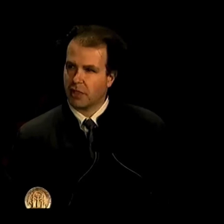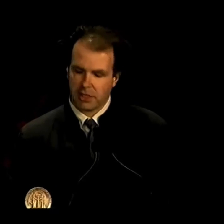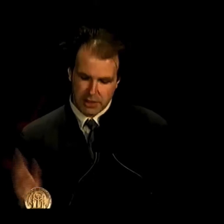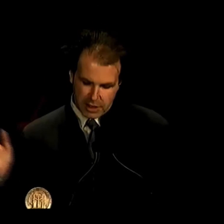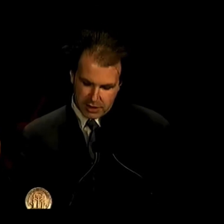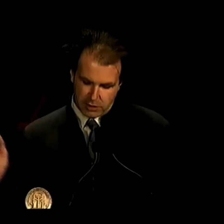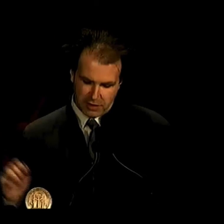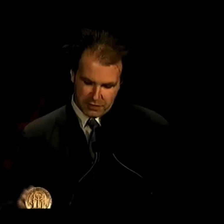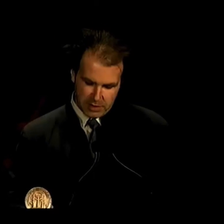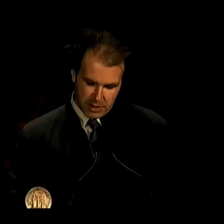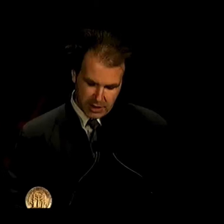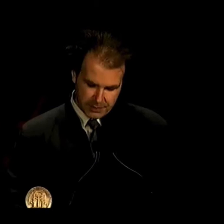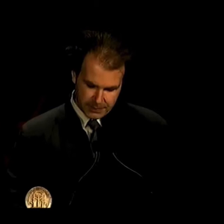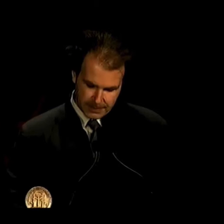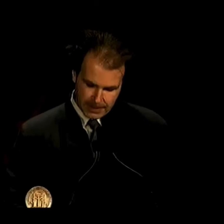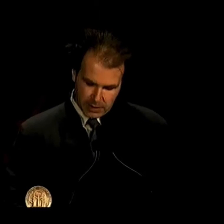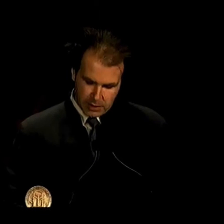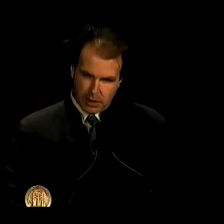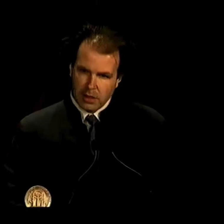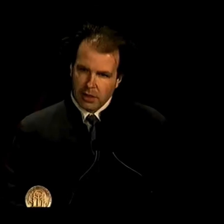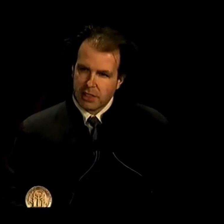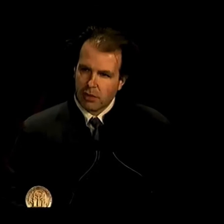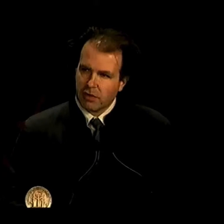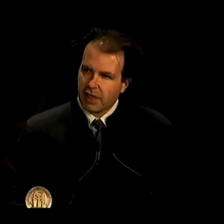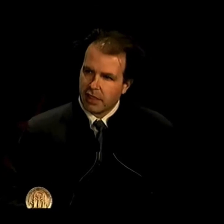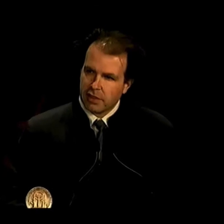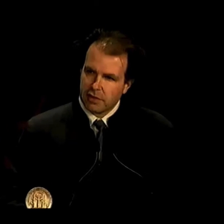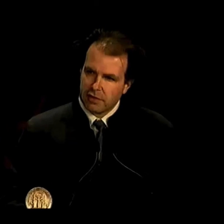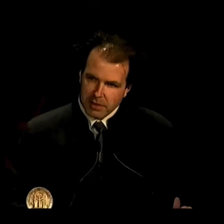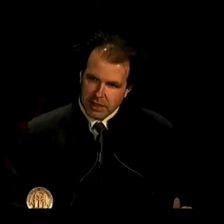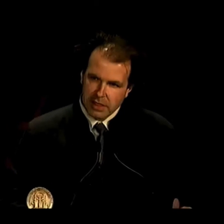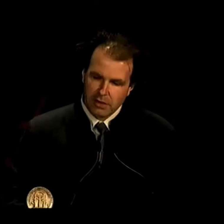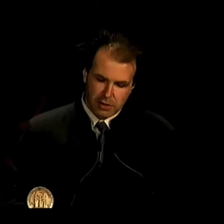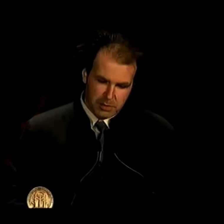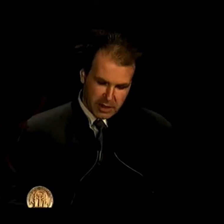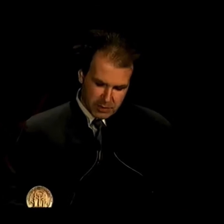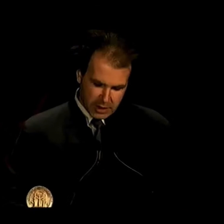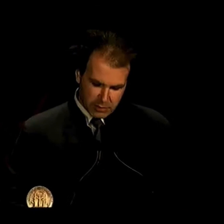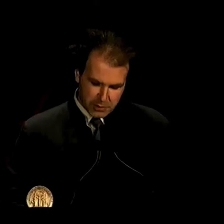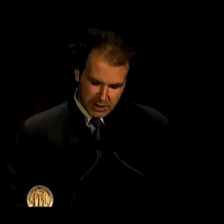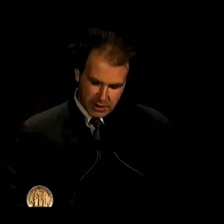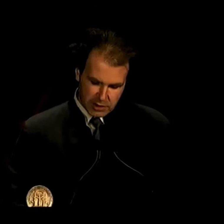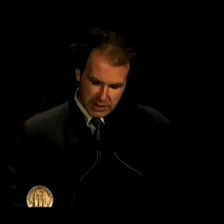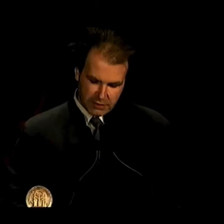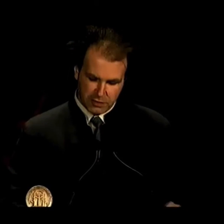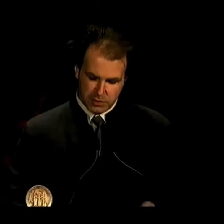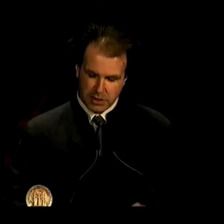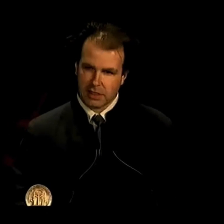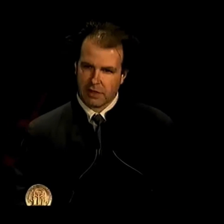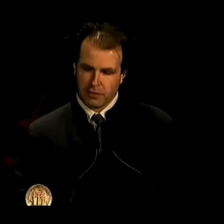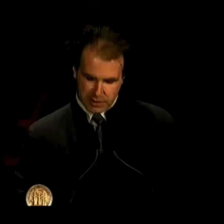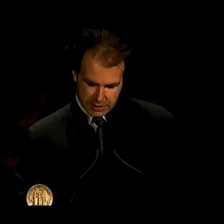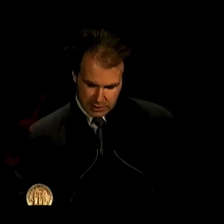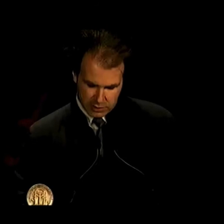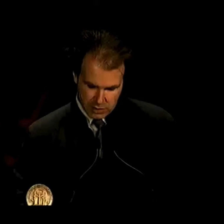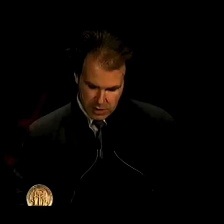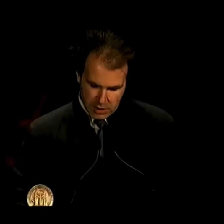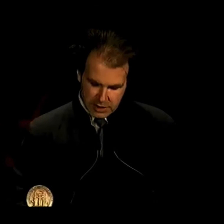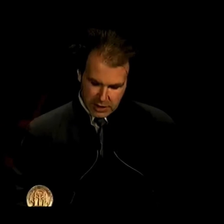directors like Nicolas Philibert. This year we've had Film DC, the company I represent here, has had films in San Francisco,